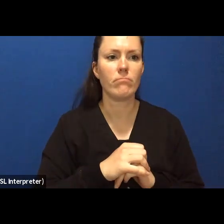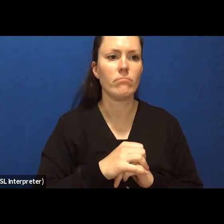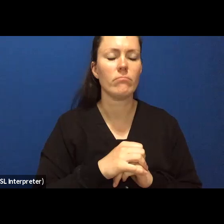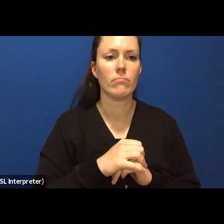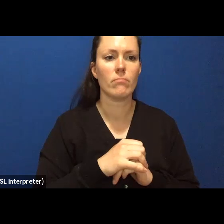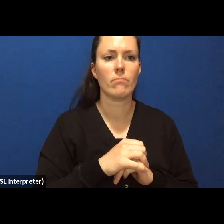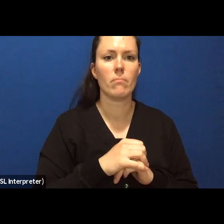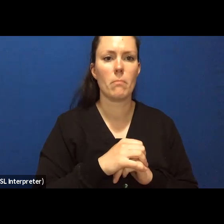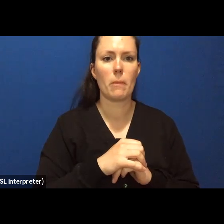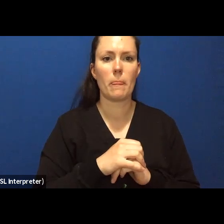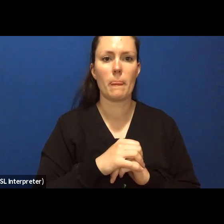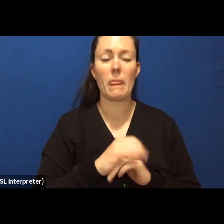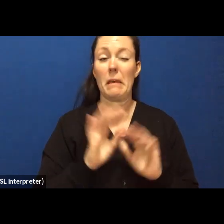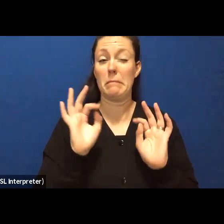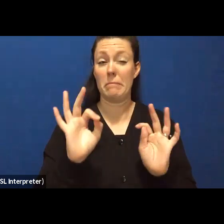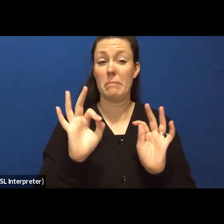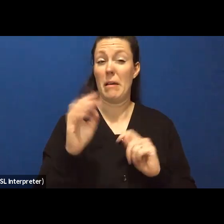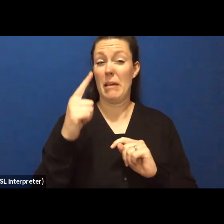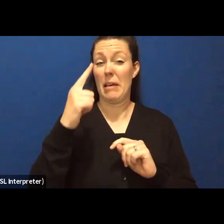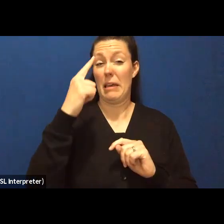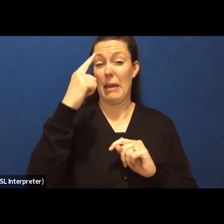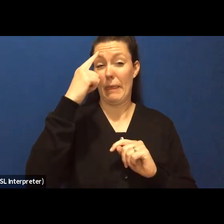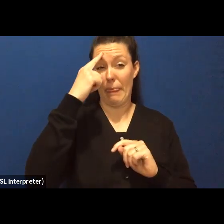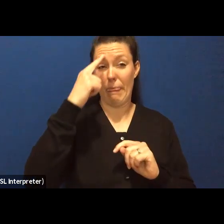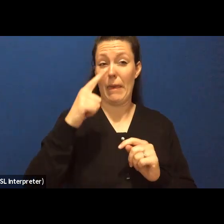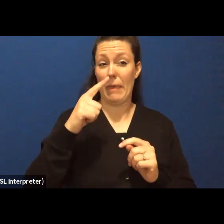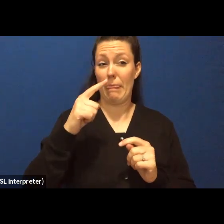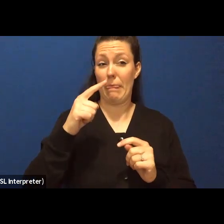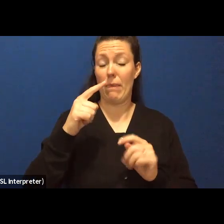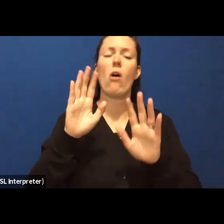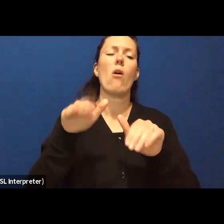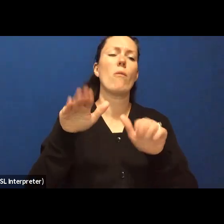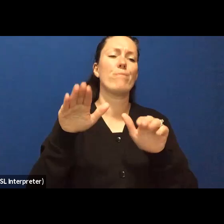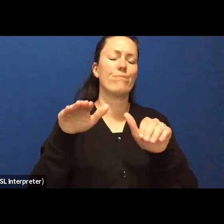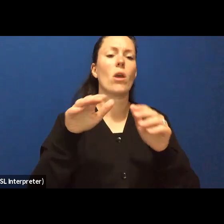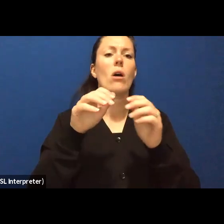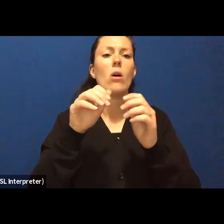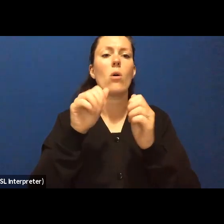So I think that pretty much covers regarding so with the mobile unit,